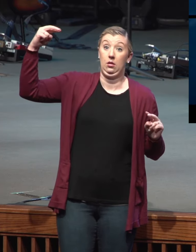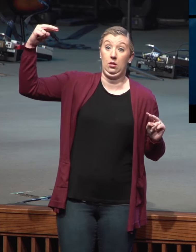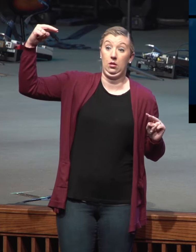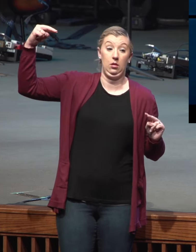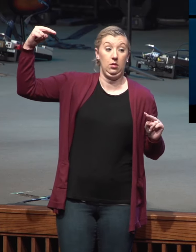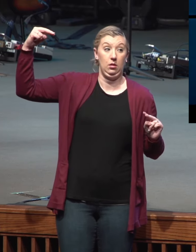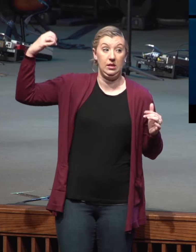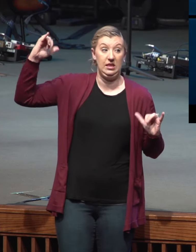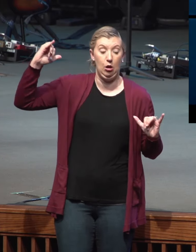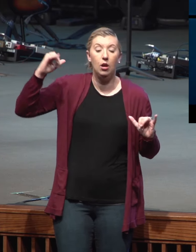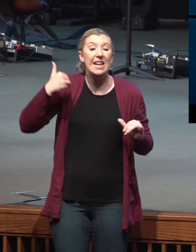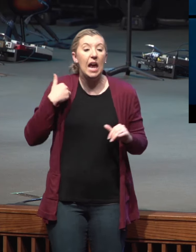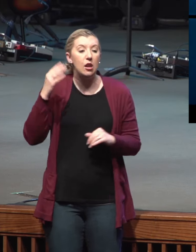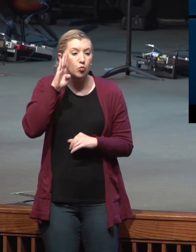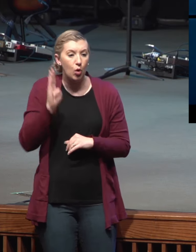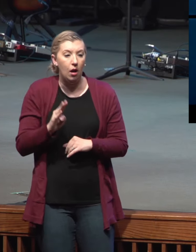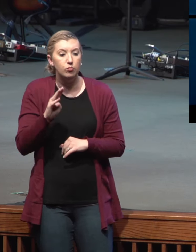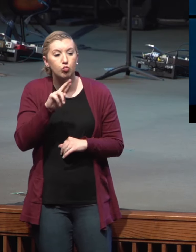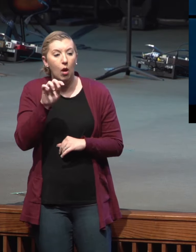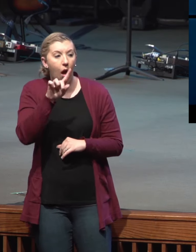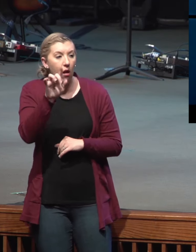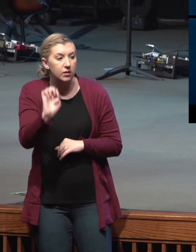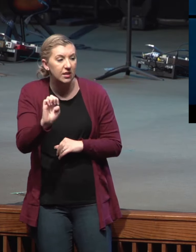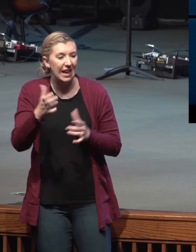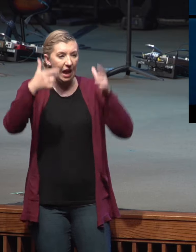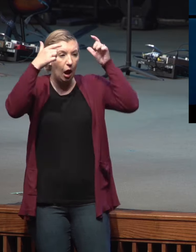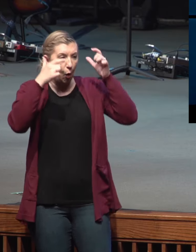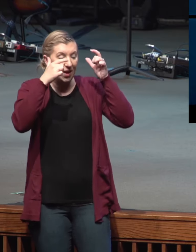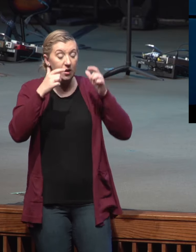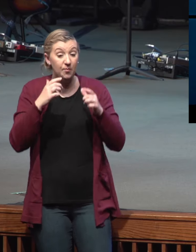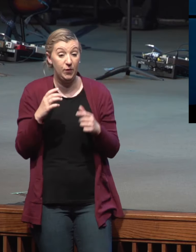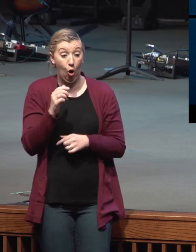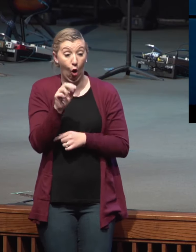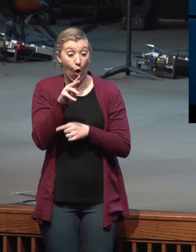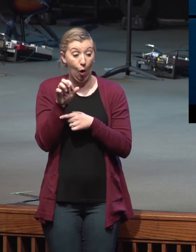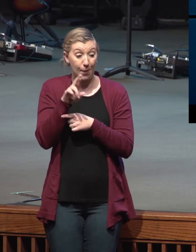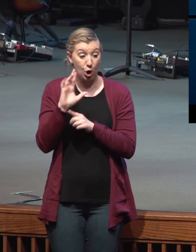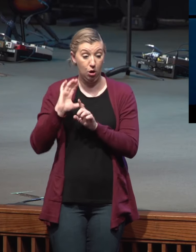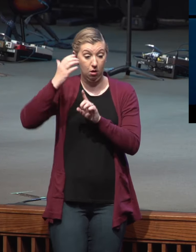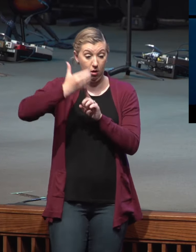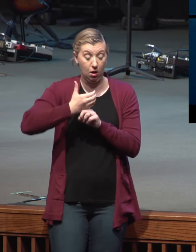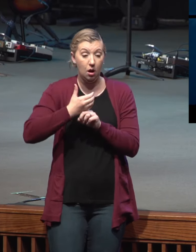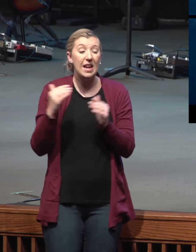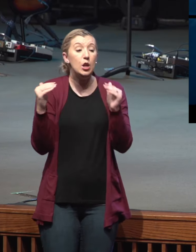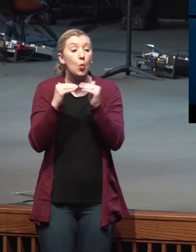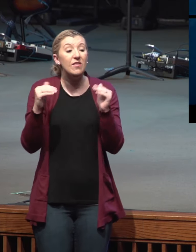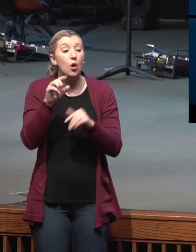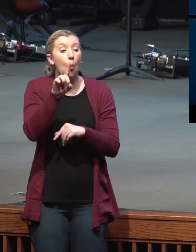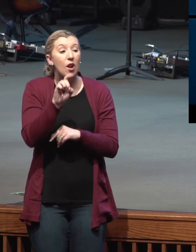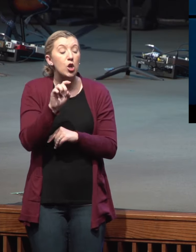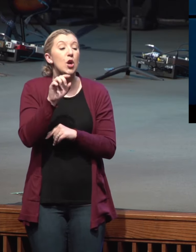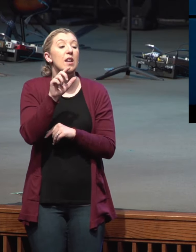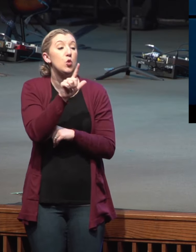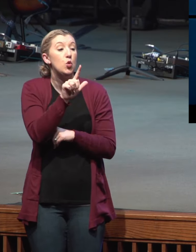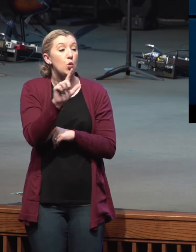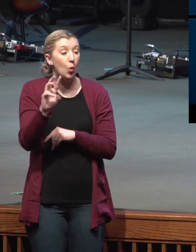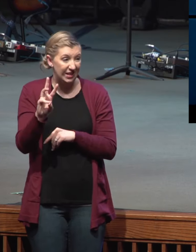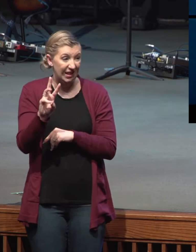And he had a bronze helmet. His armor weighed the equivalent of 126